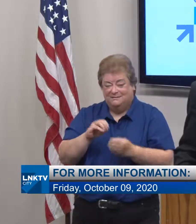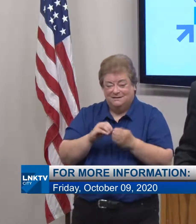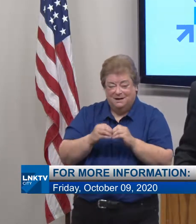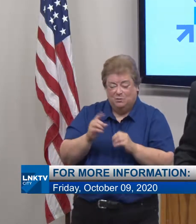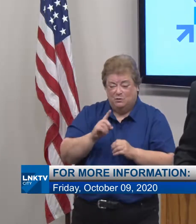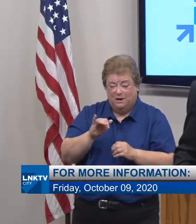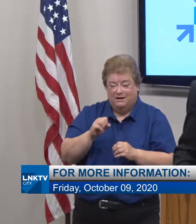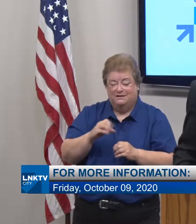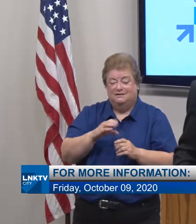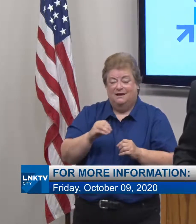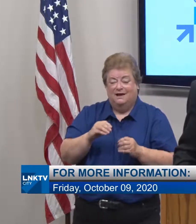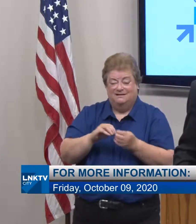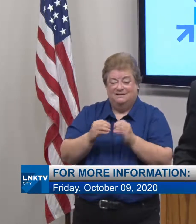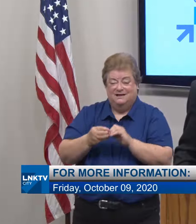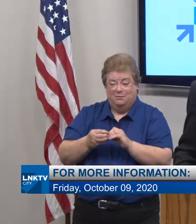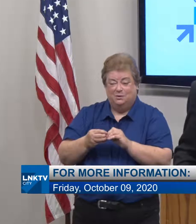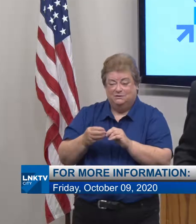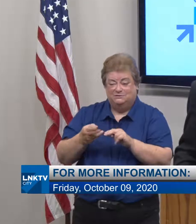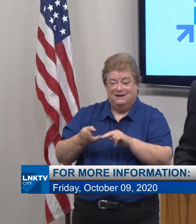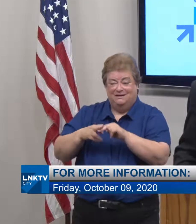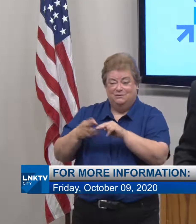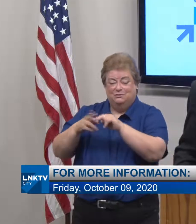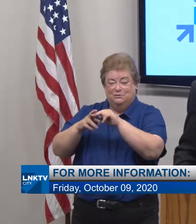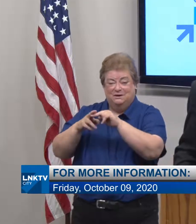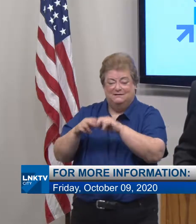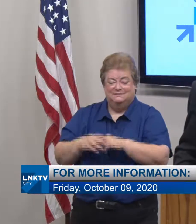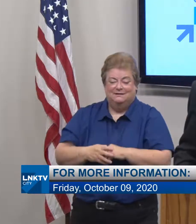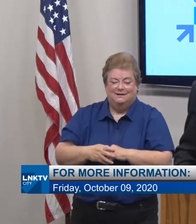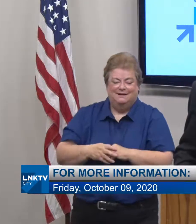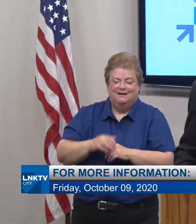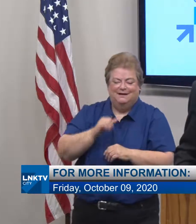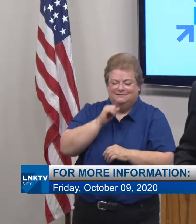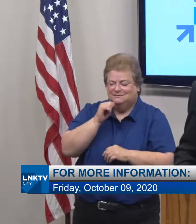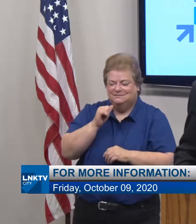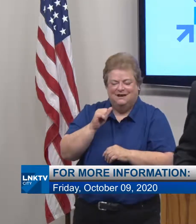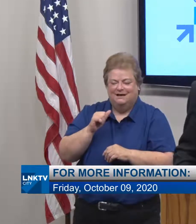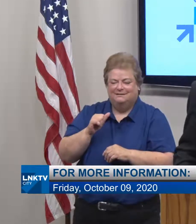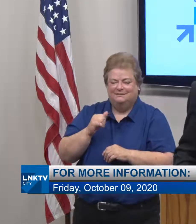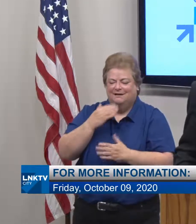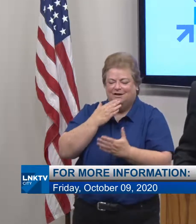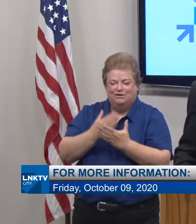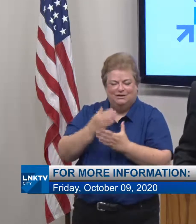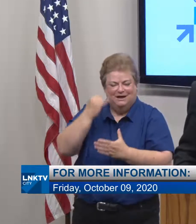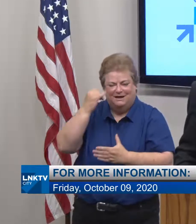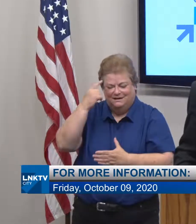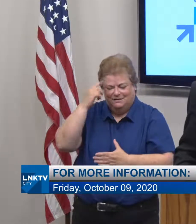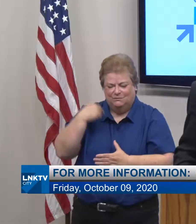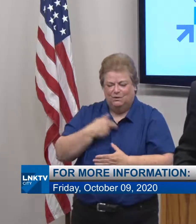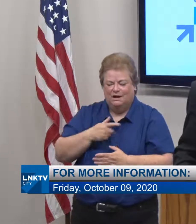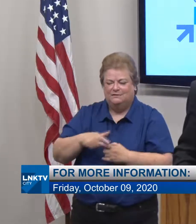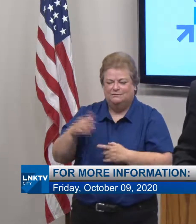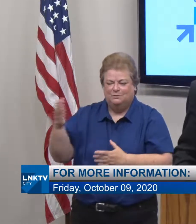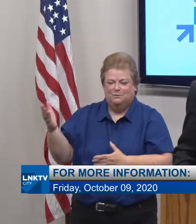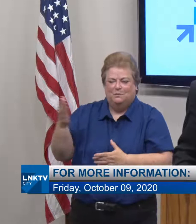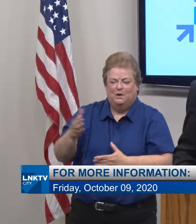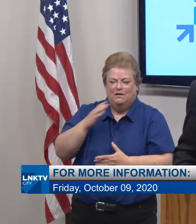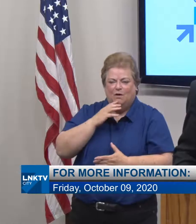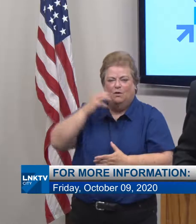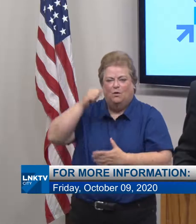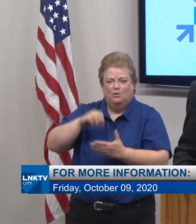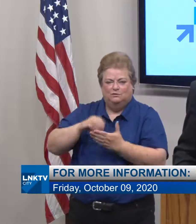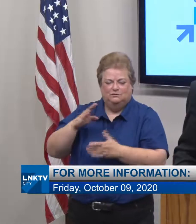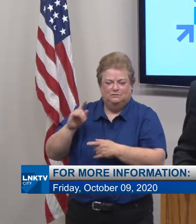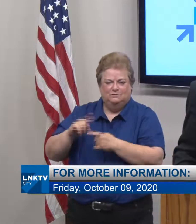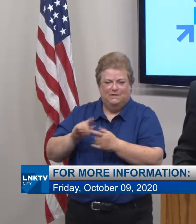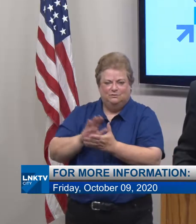number of incidents, it's just not advisable for us to bring all those older students back into school. But we're going to do everything we